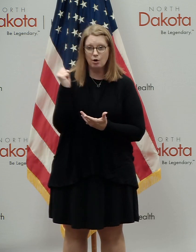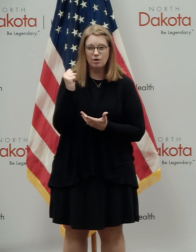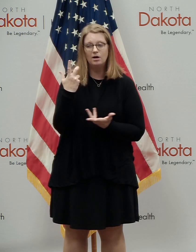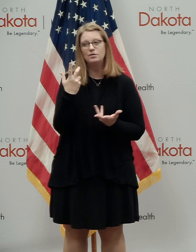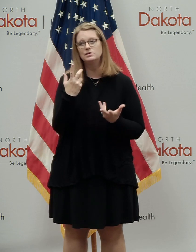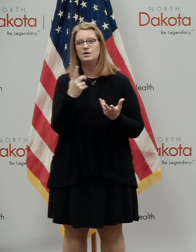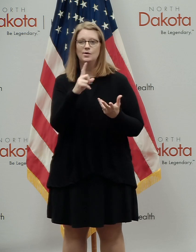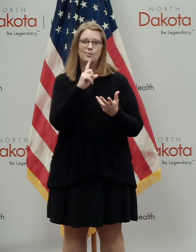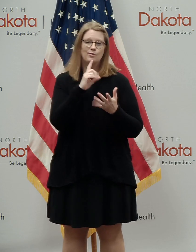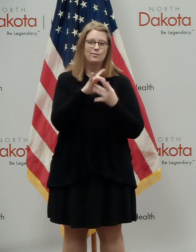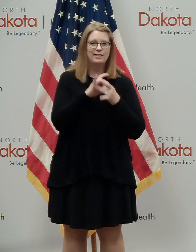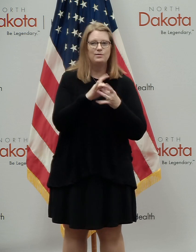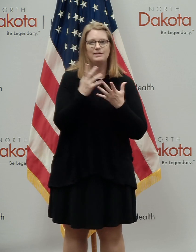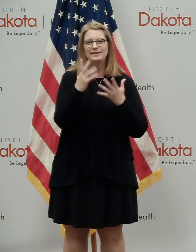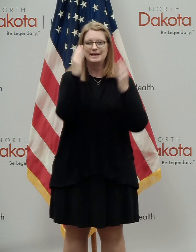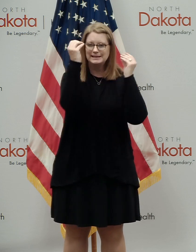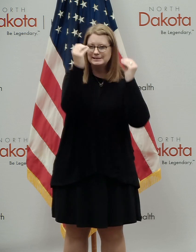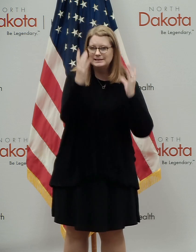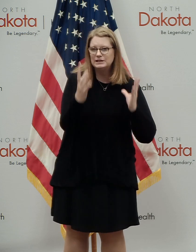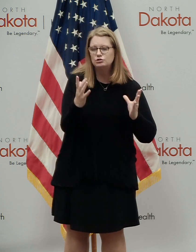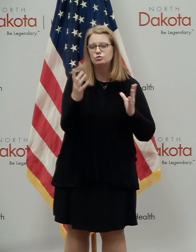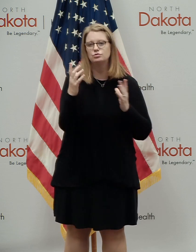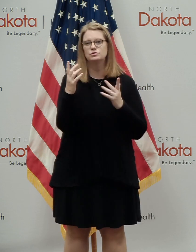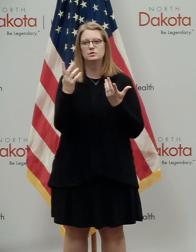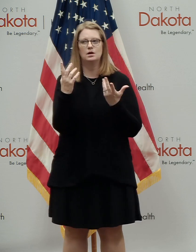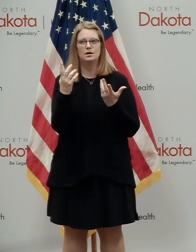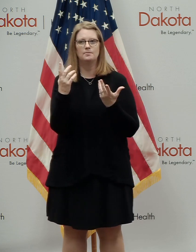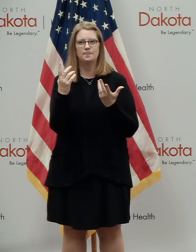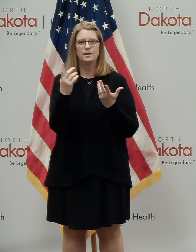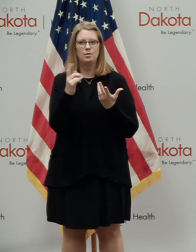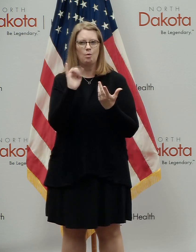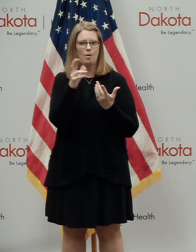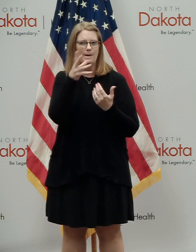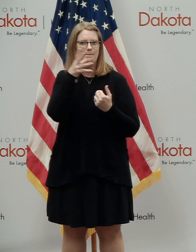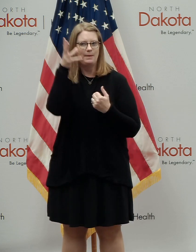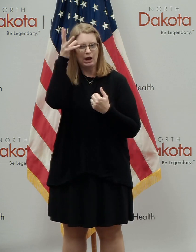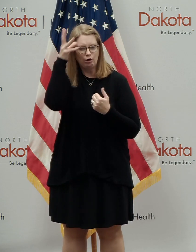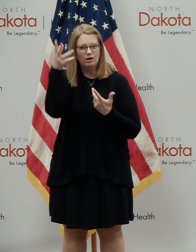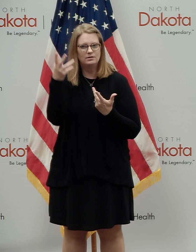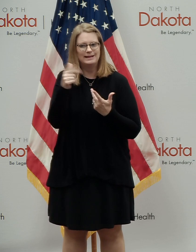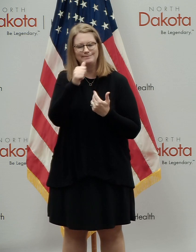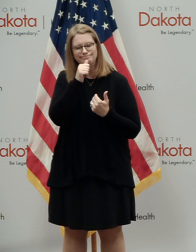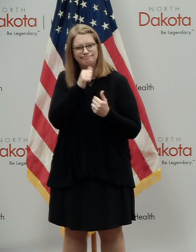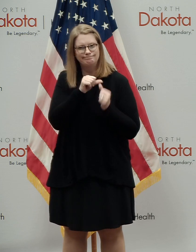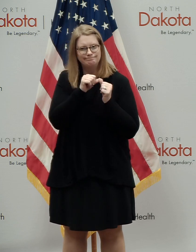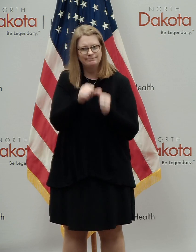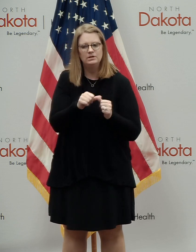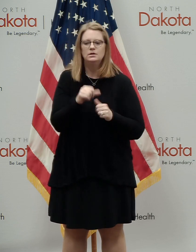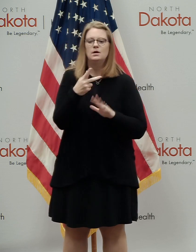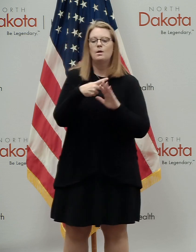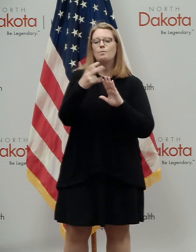teachers or frontline healthcare workers, or even if you're just a parent dealing with all of this.